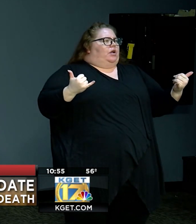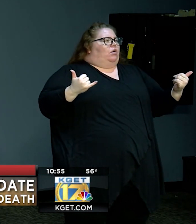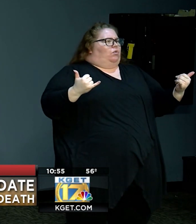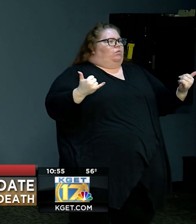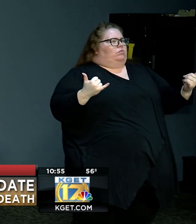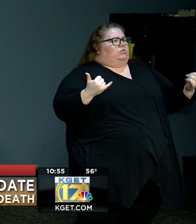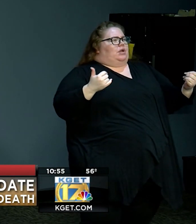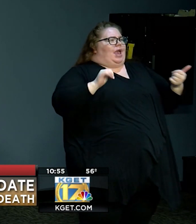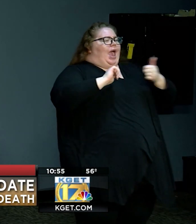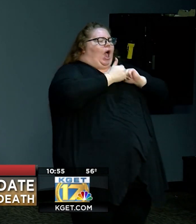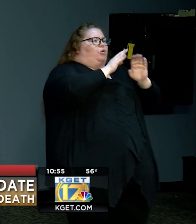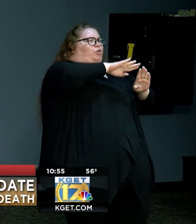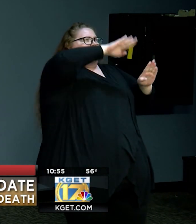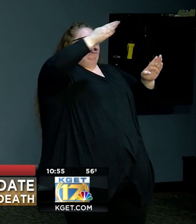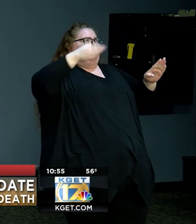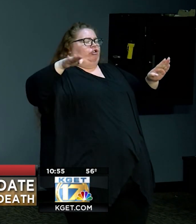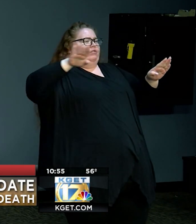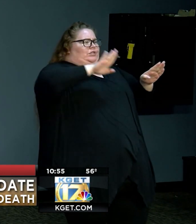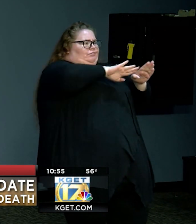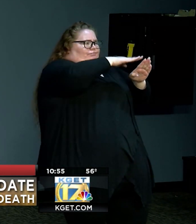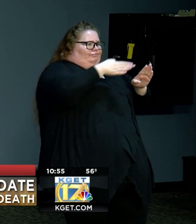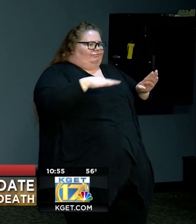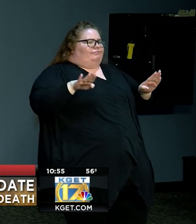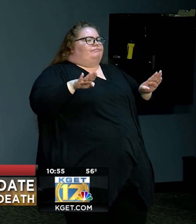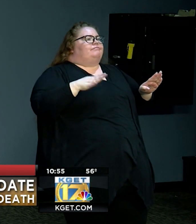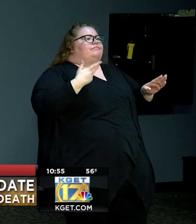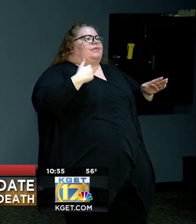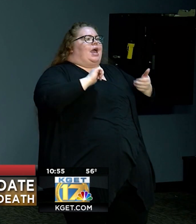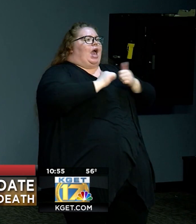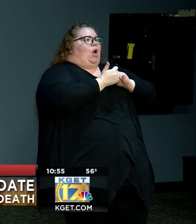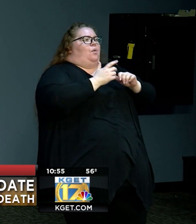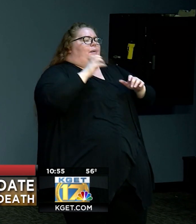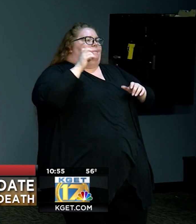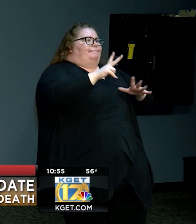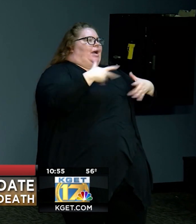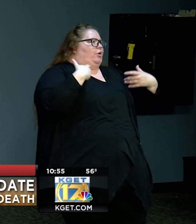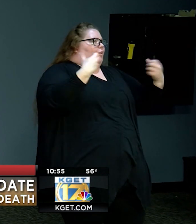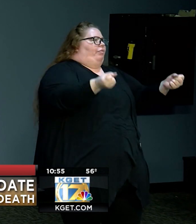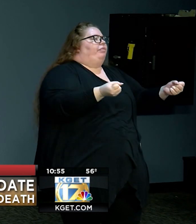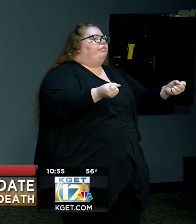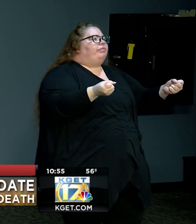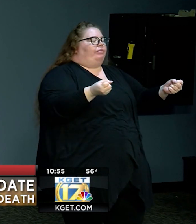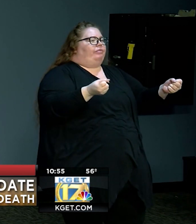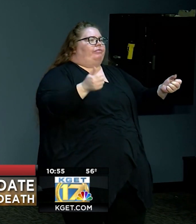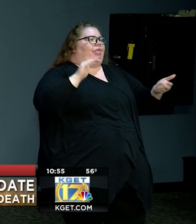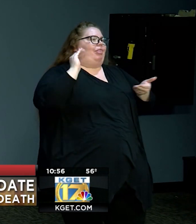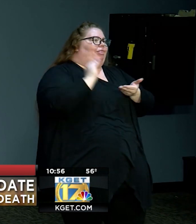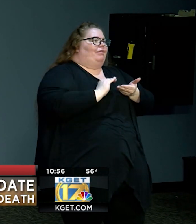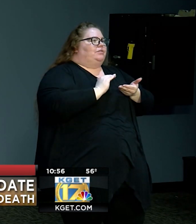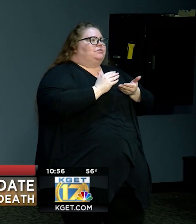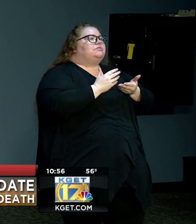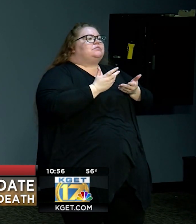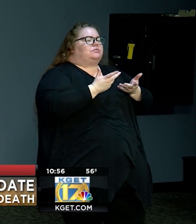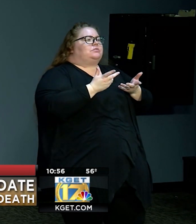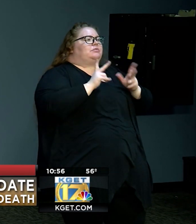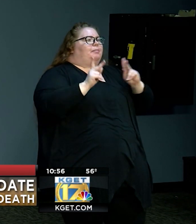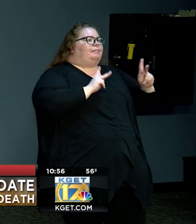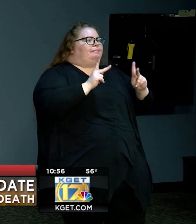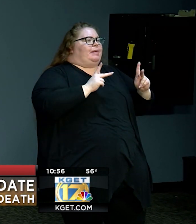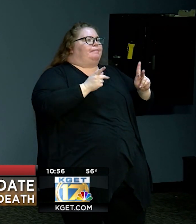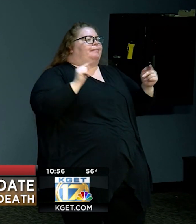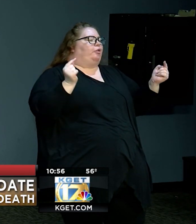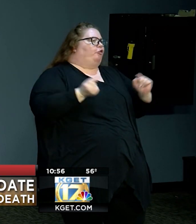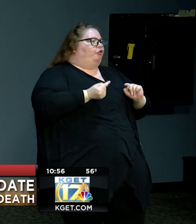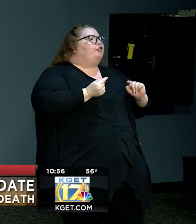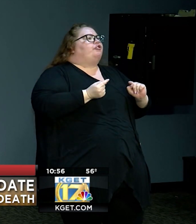to curb this and get to herd immunity as fast as we can, to ensure that the least amount of people are harmed in this process.